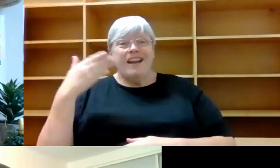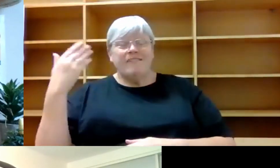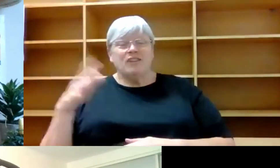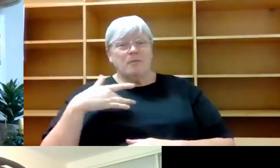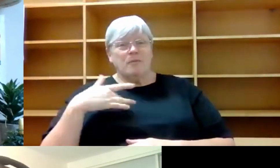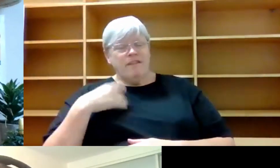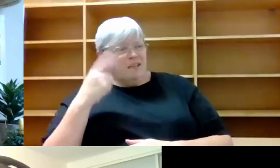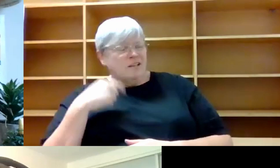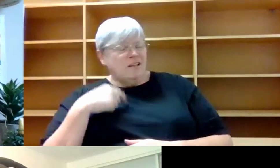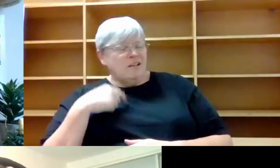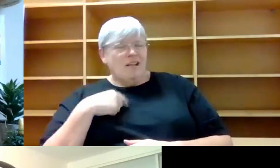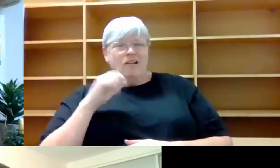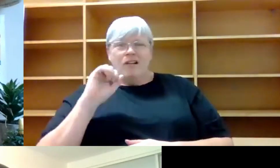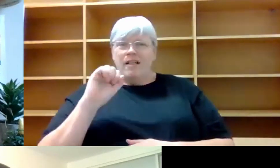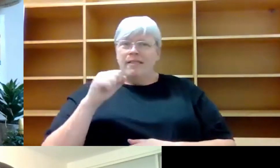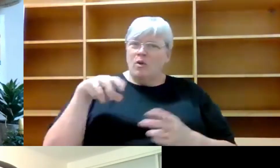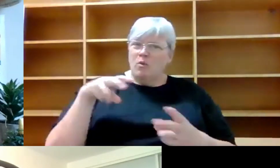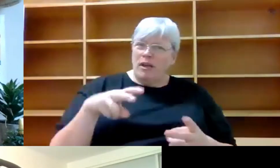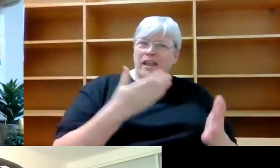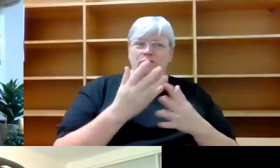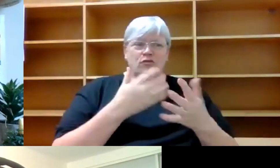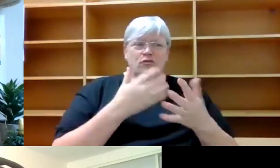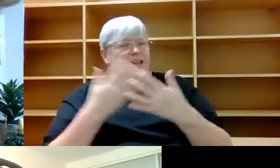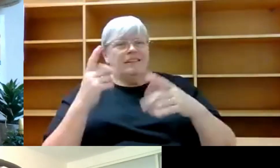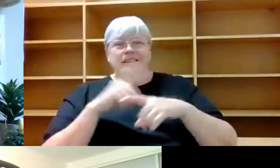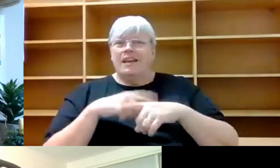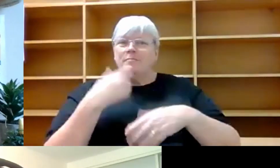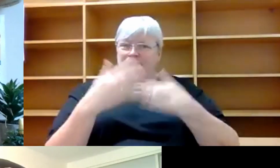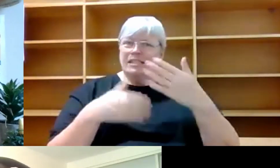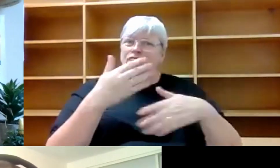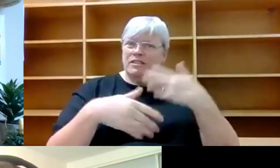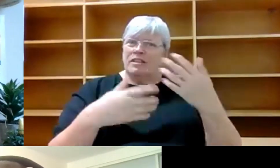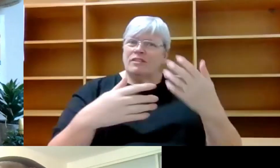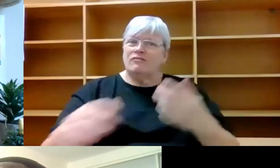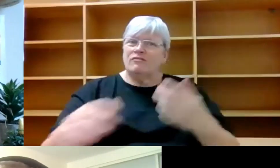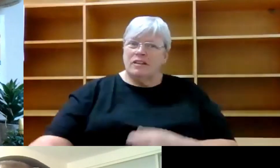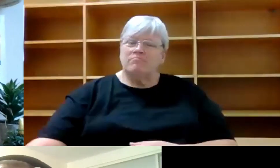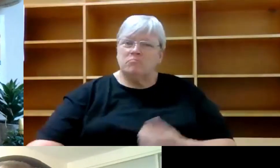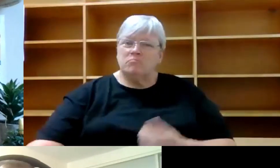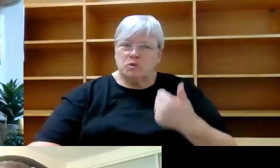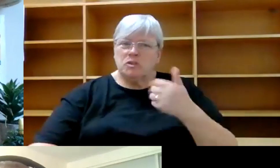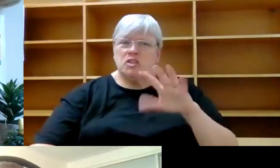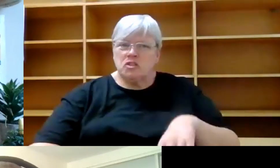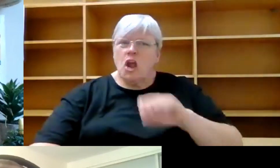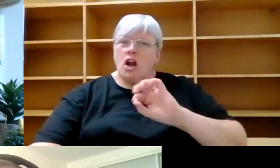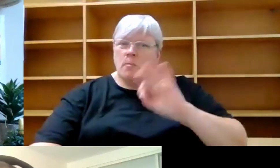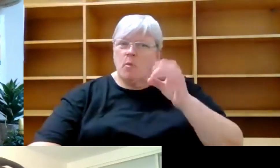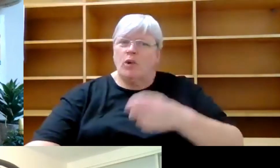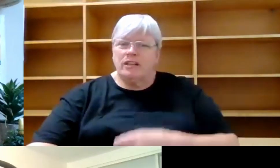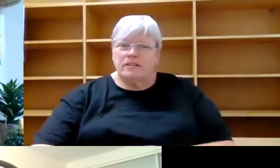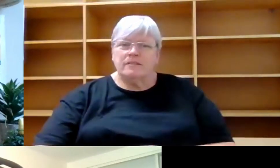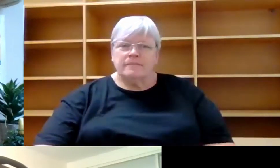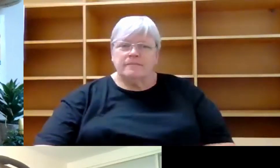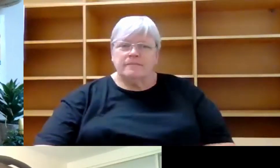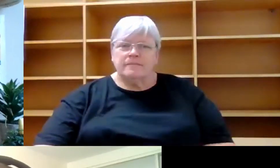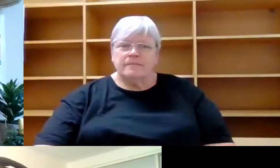people and their journey through many generations and so forth. So that's a starting point. You know, elders should be